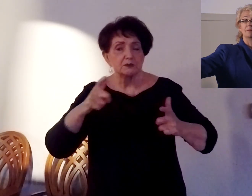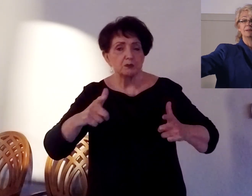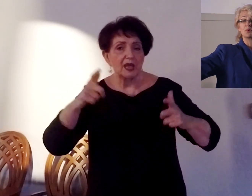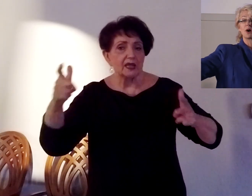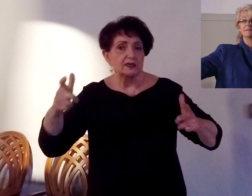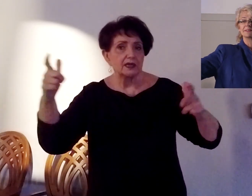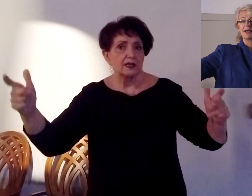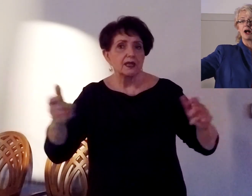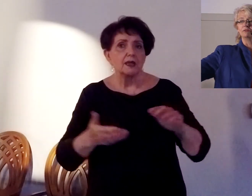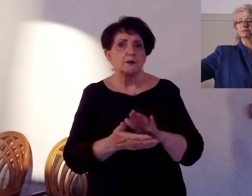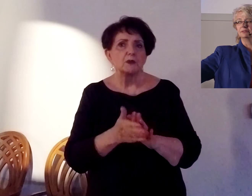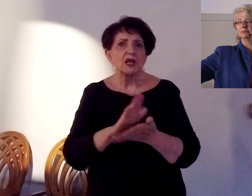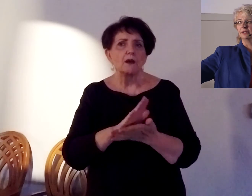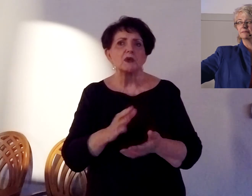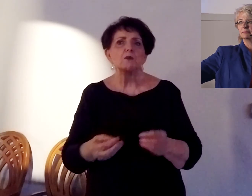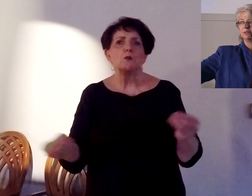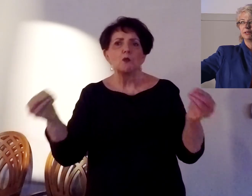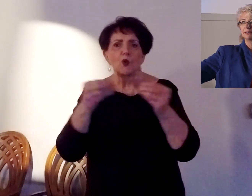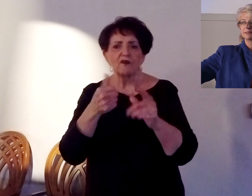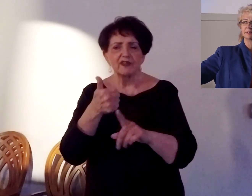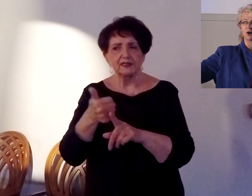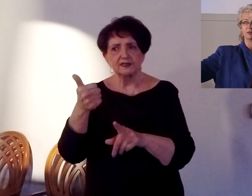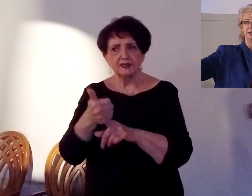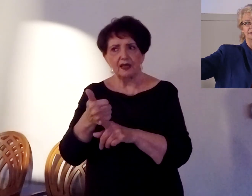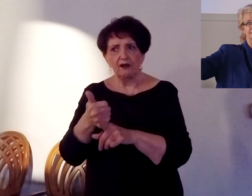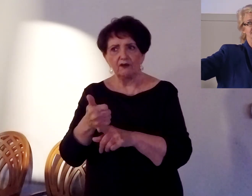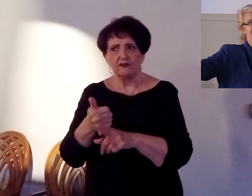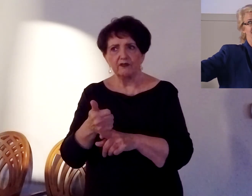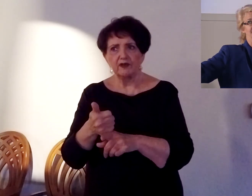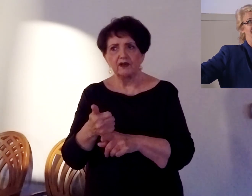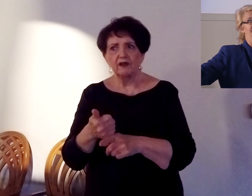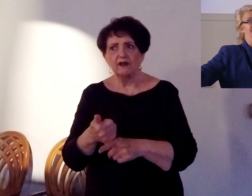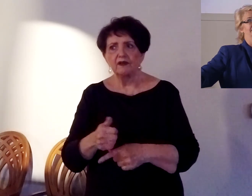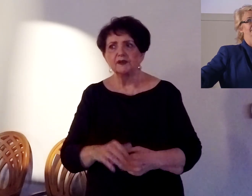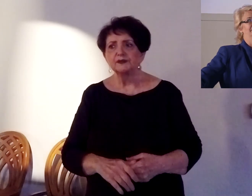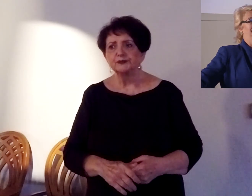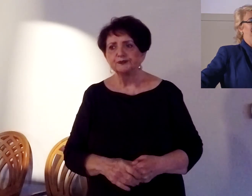and becoming more of itself, of the beingness that it already is.